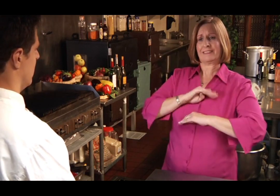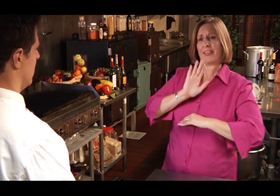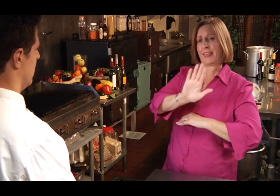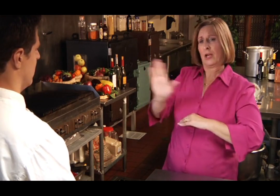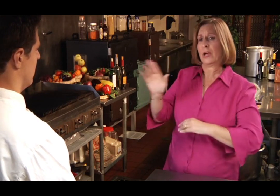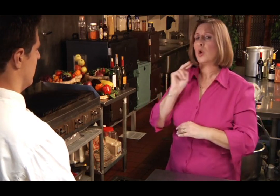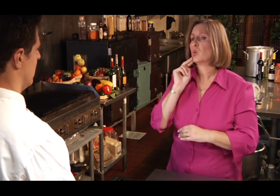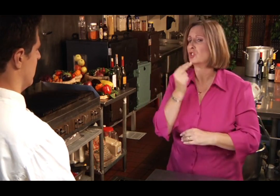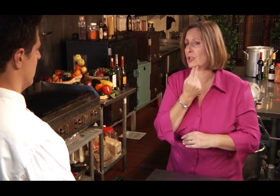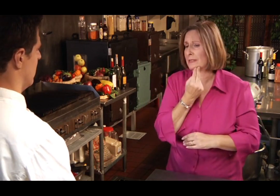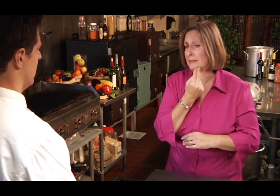their nutritional needs.